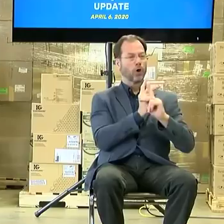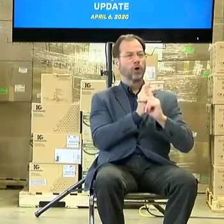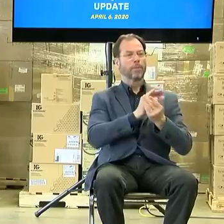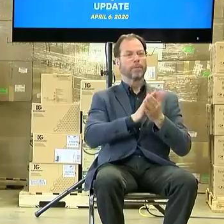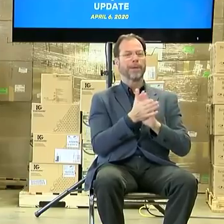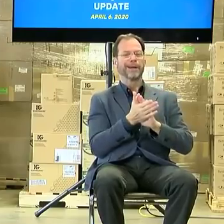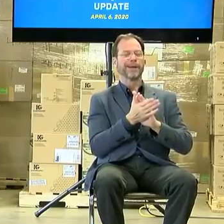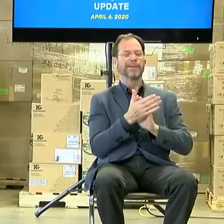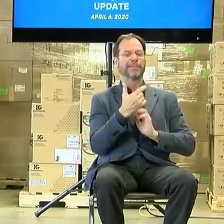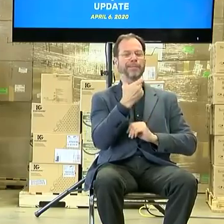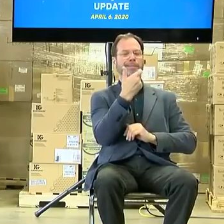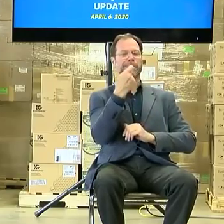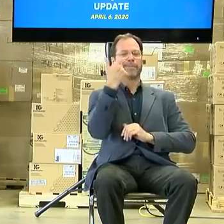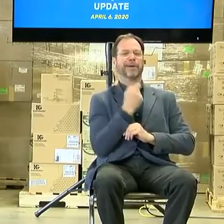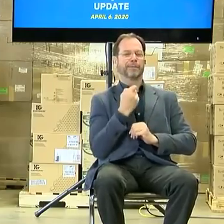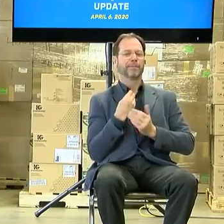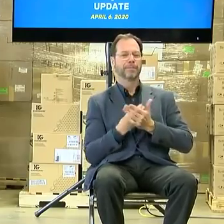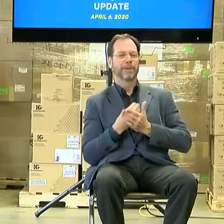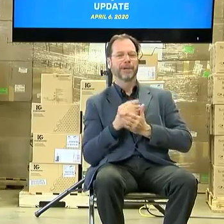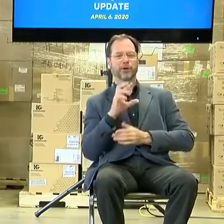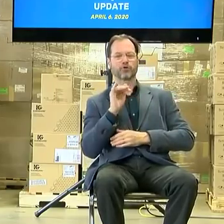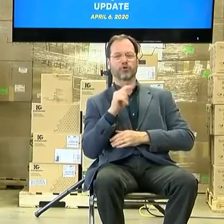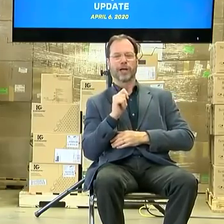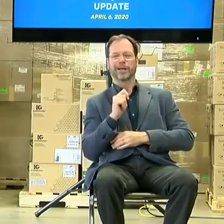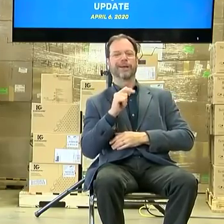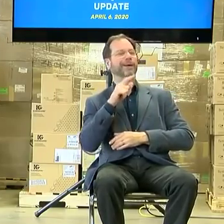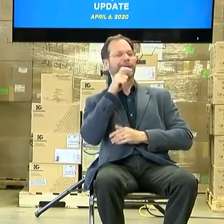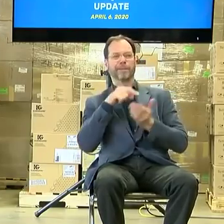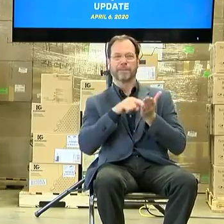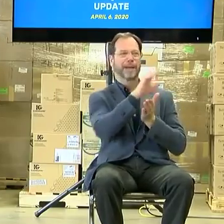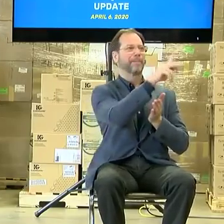grant, meaning that the amount would not have to be repaid.